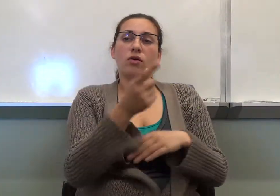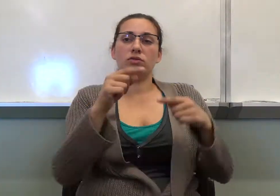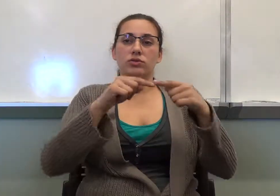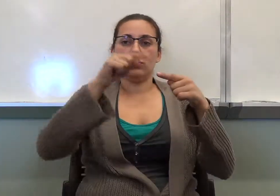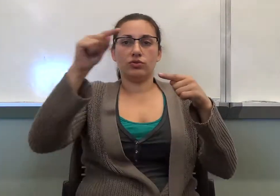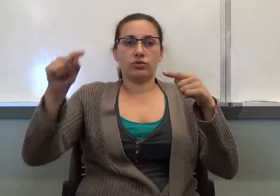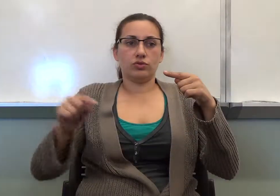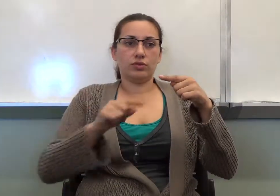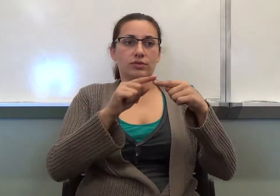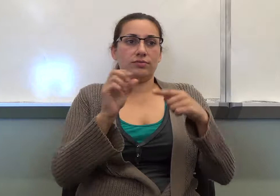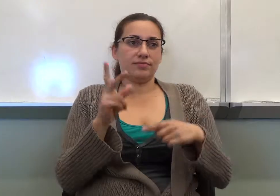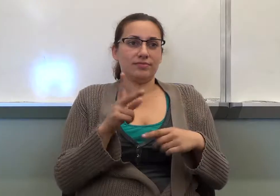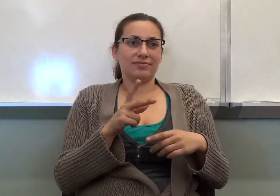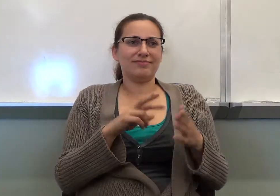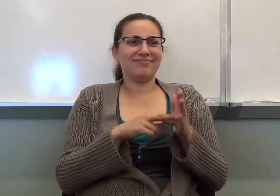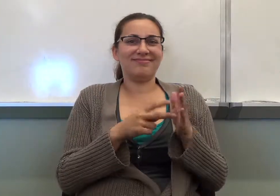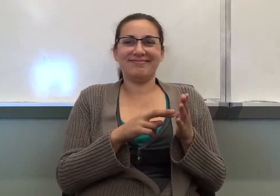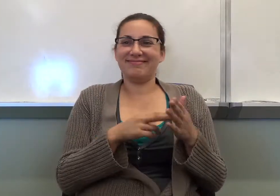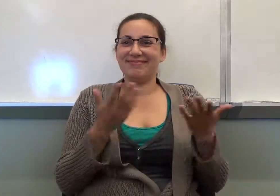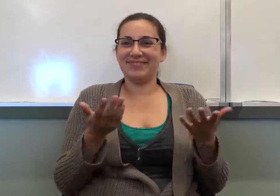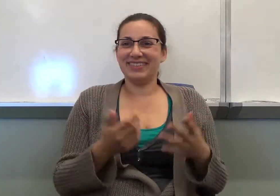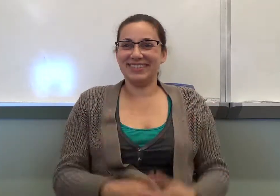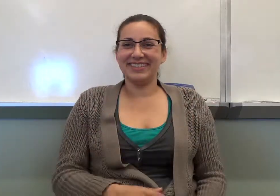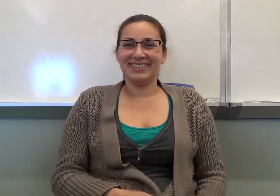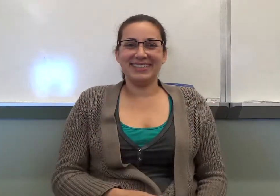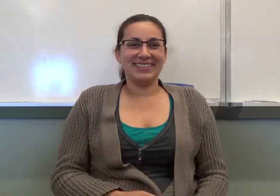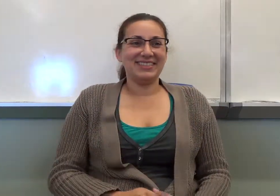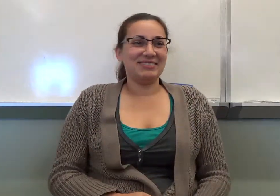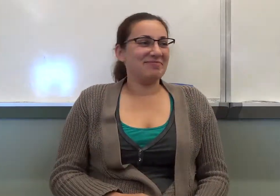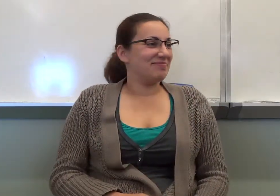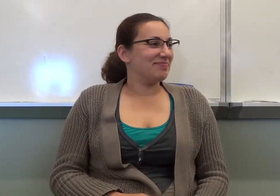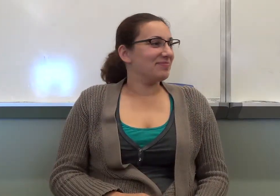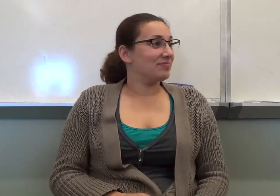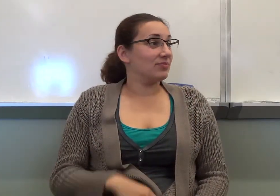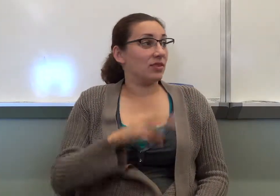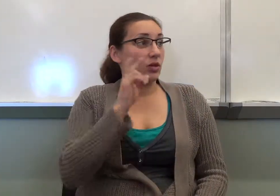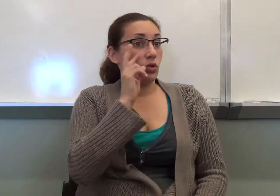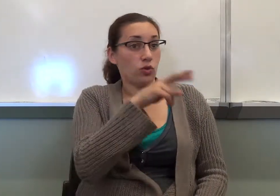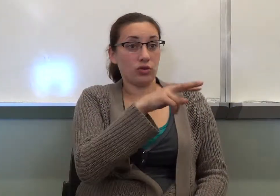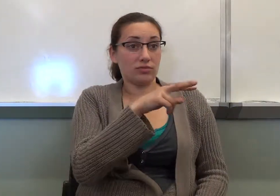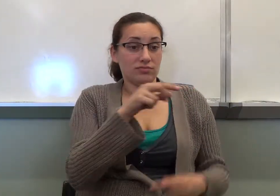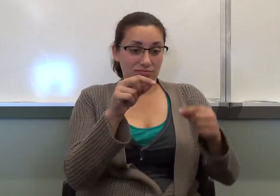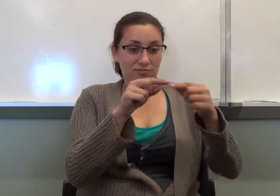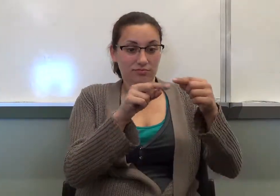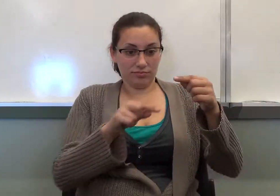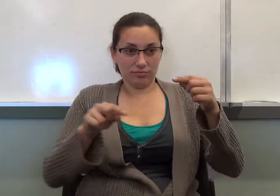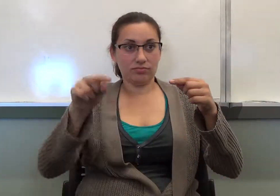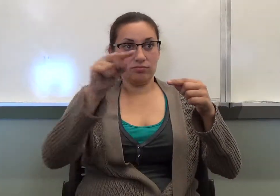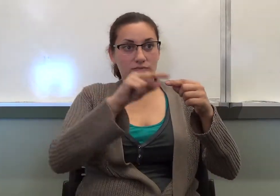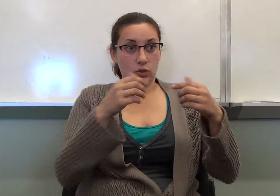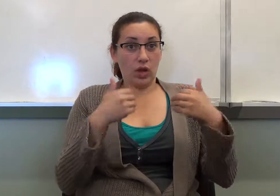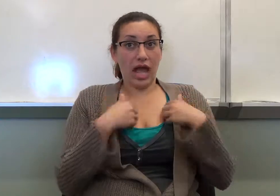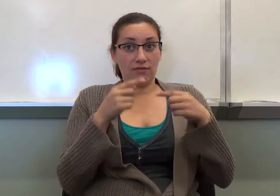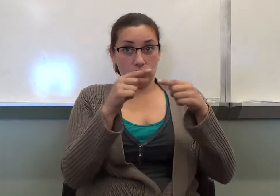All right, what does that mean? Well, if you look at the edge of this, you've got a circle. This is a circular object here,